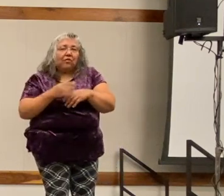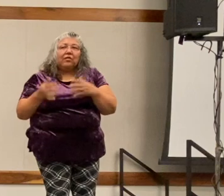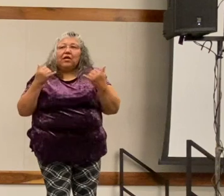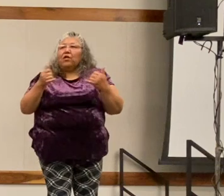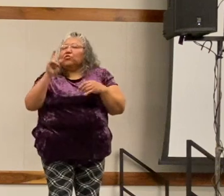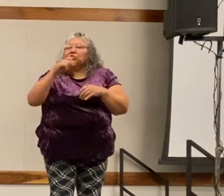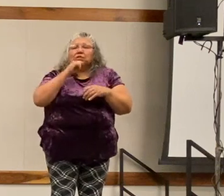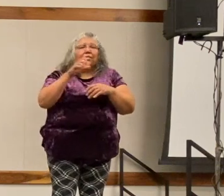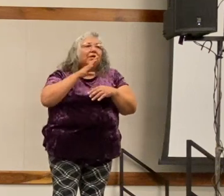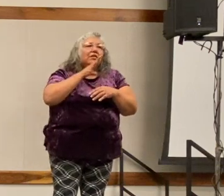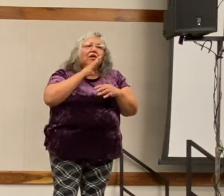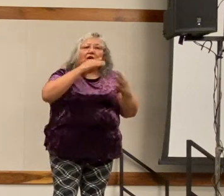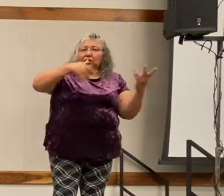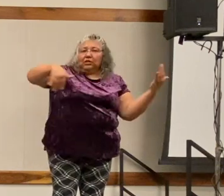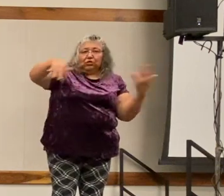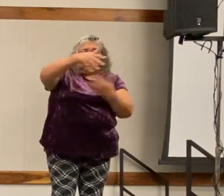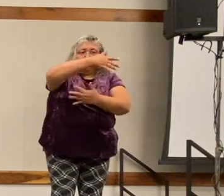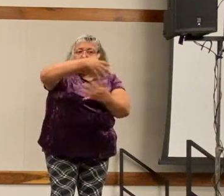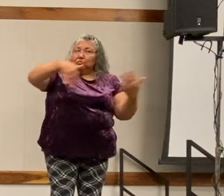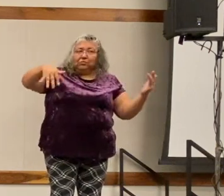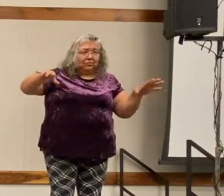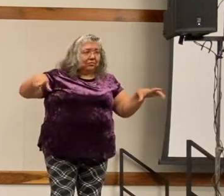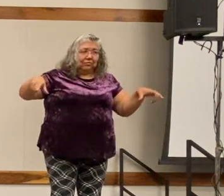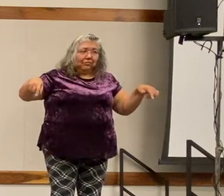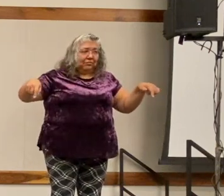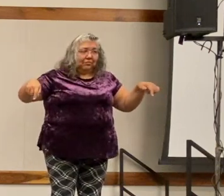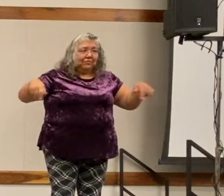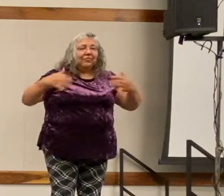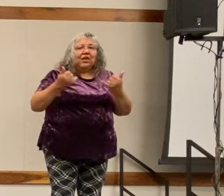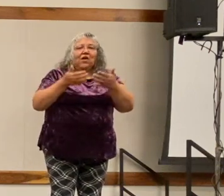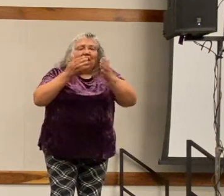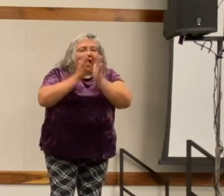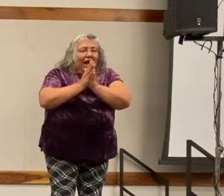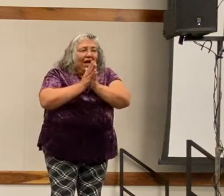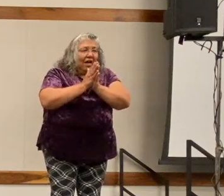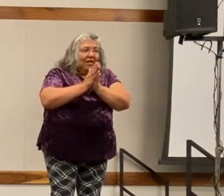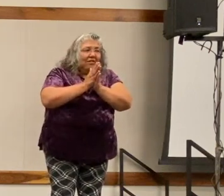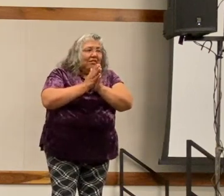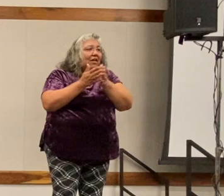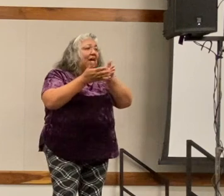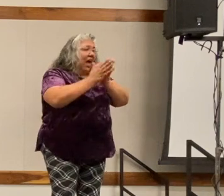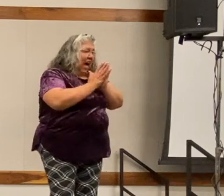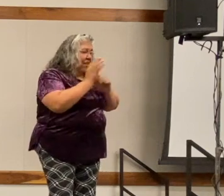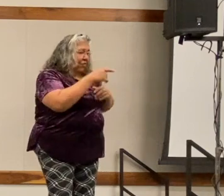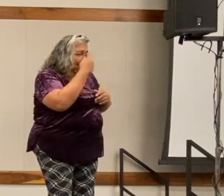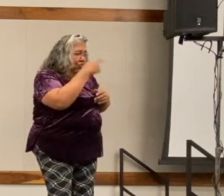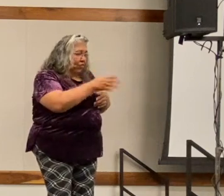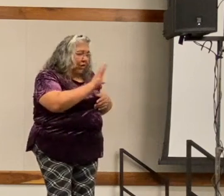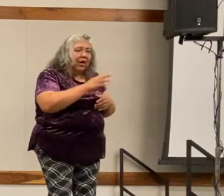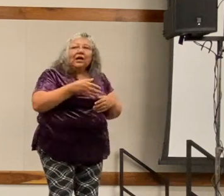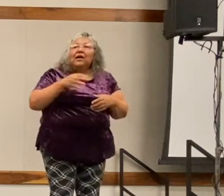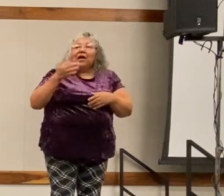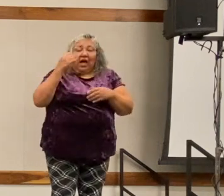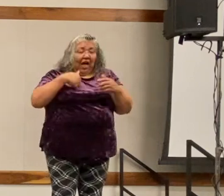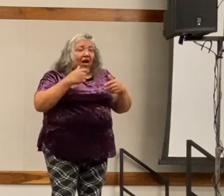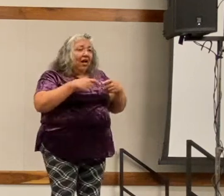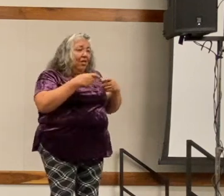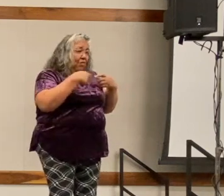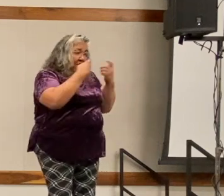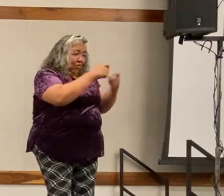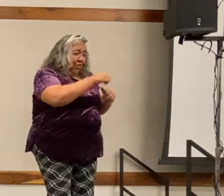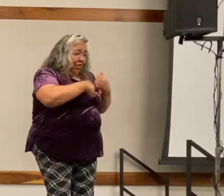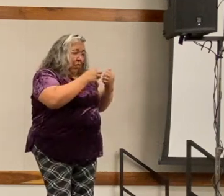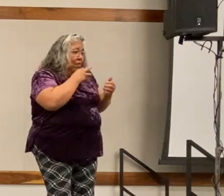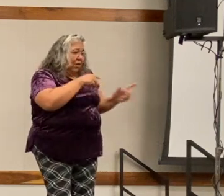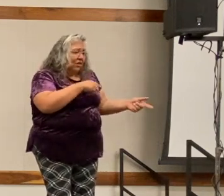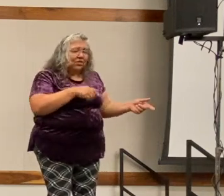be talking to each other. And he asked her for a drink. He tells her, "If you ask me, I'll give you living water." She